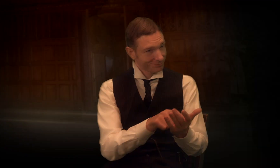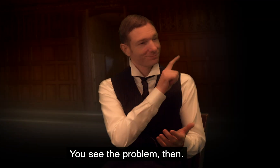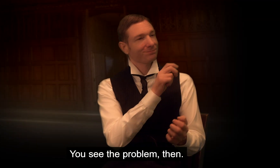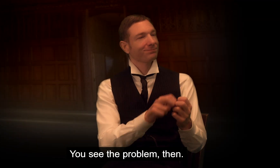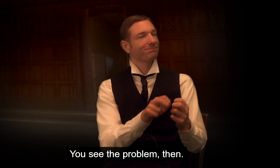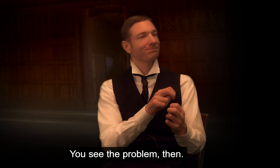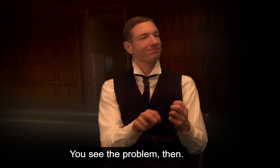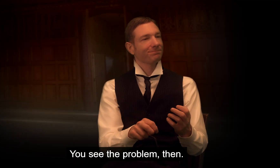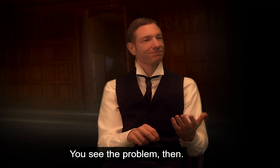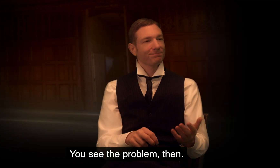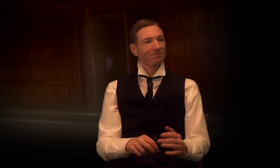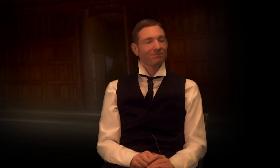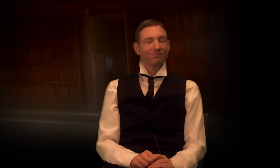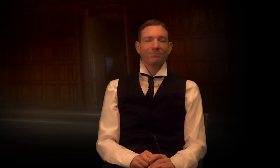You see the problem then.